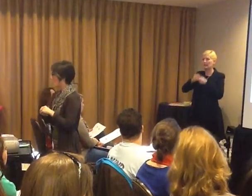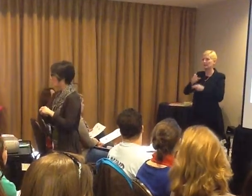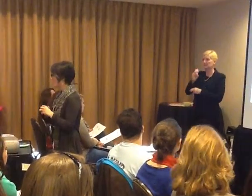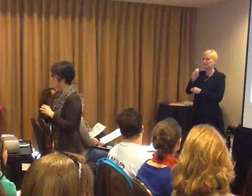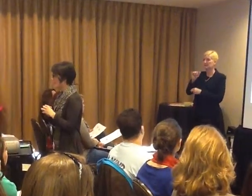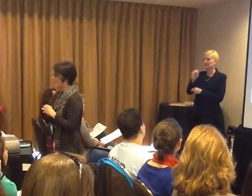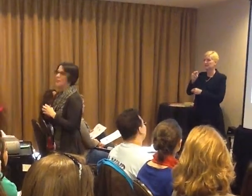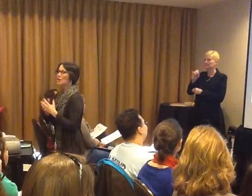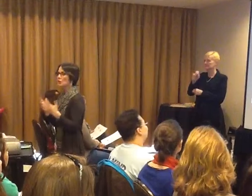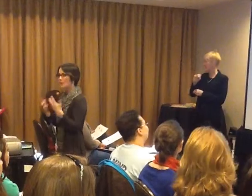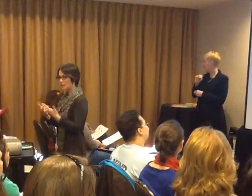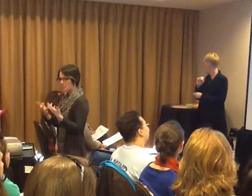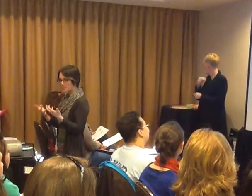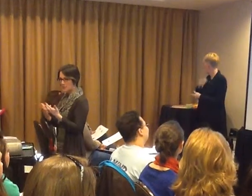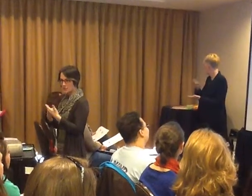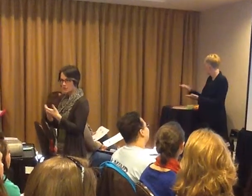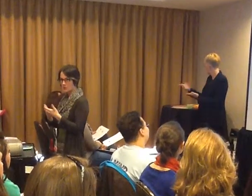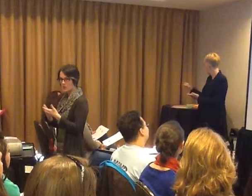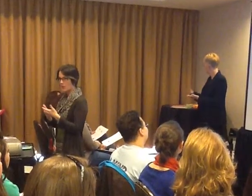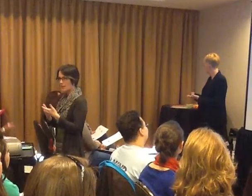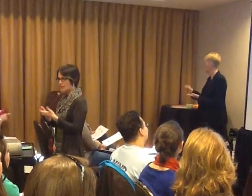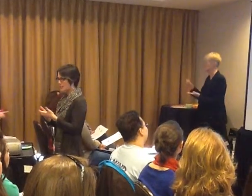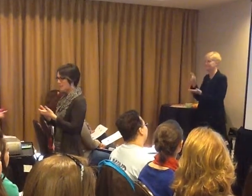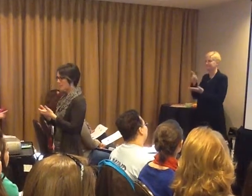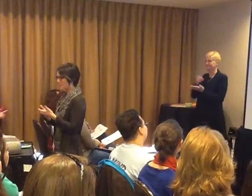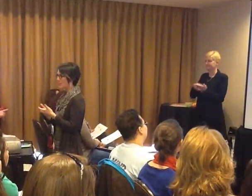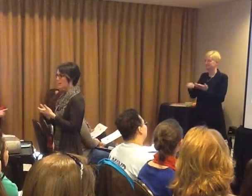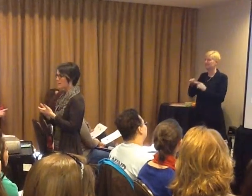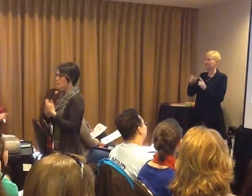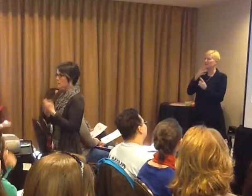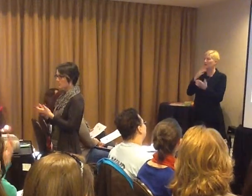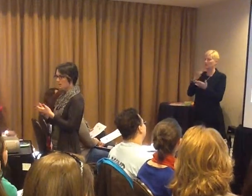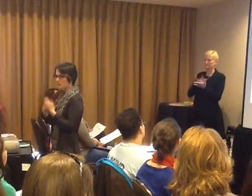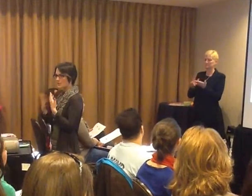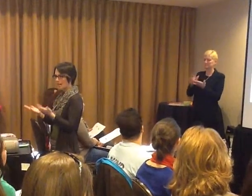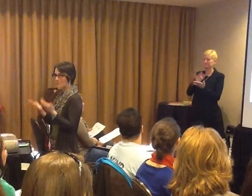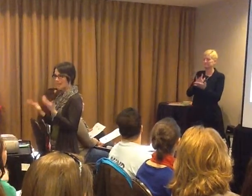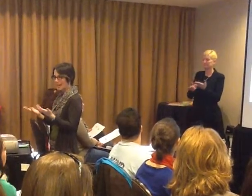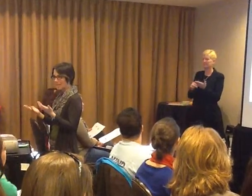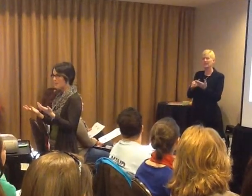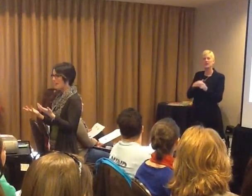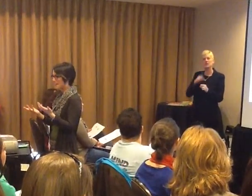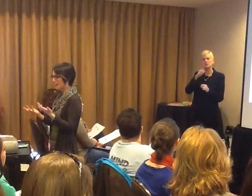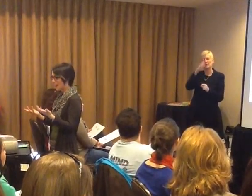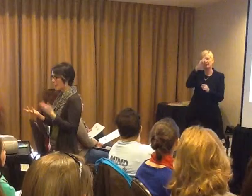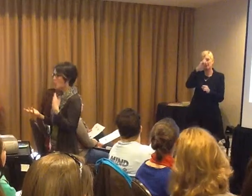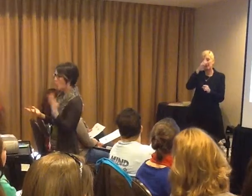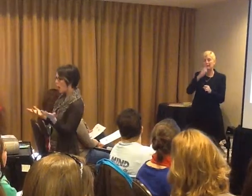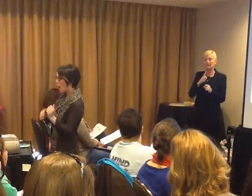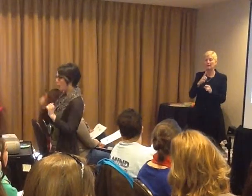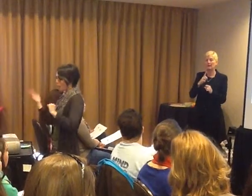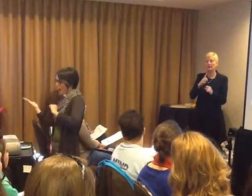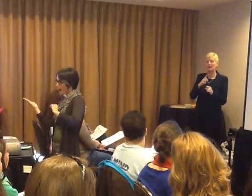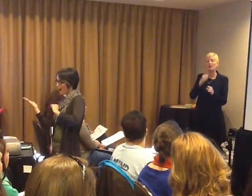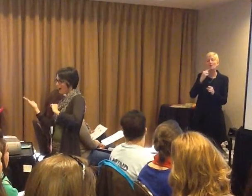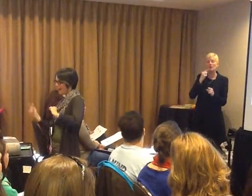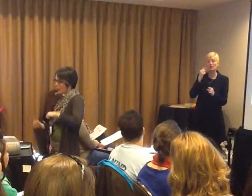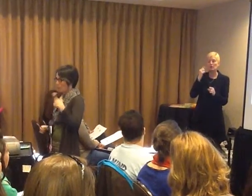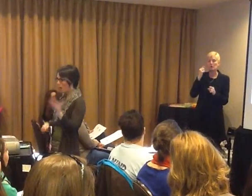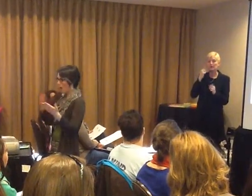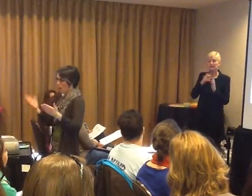can maybe try to play with that. You would think maybe our students would be at a deficit, because if you remember, the Simon game has that like wah,